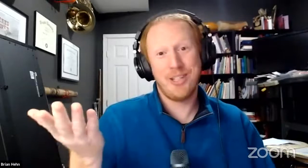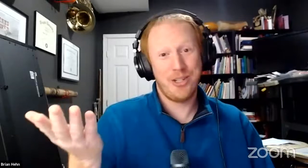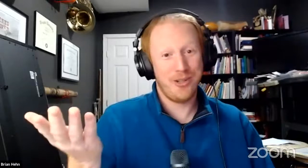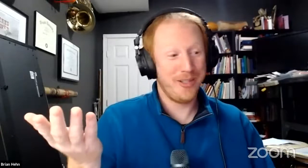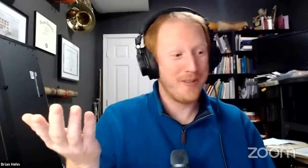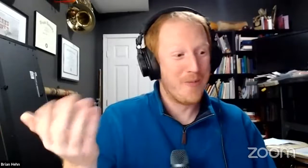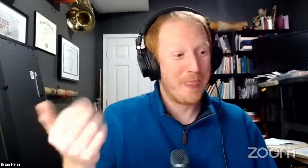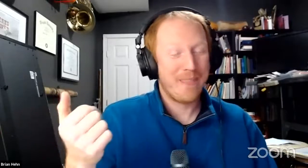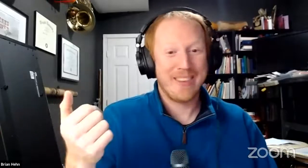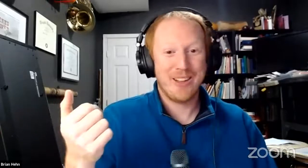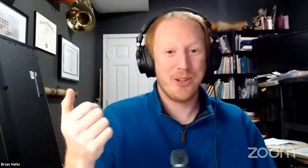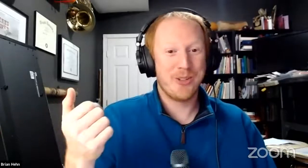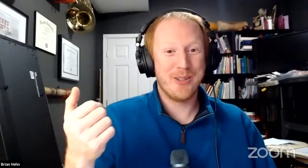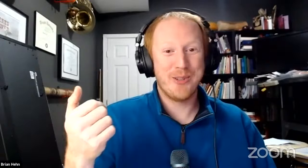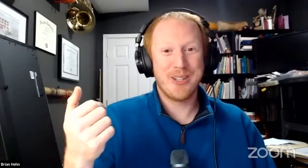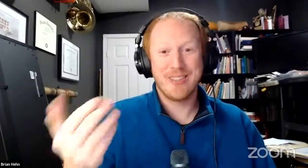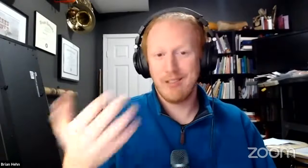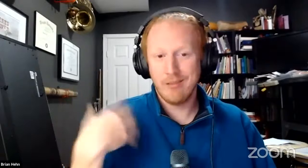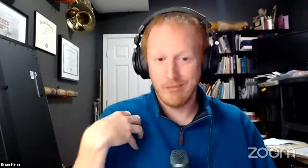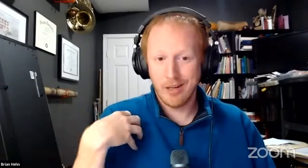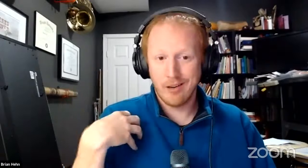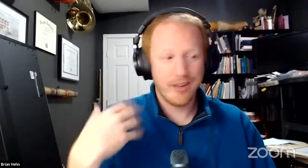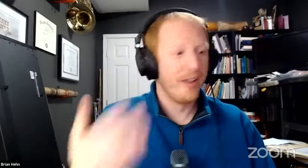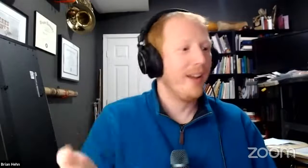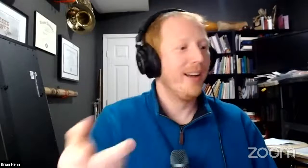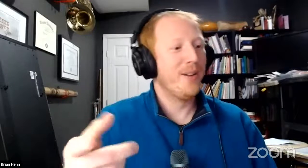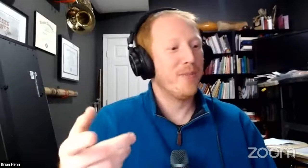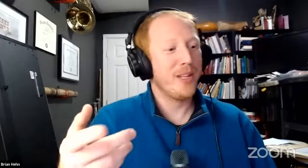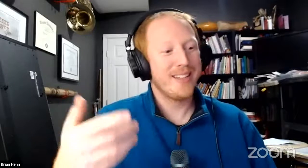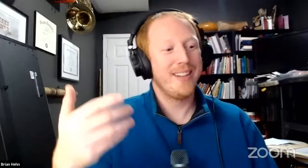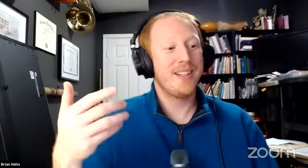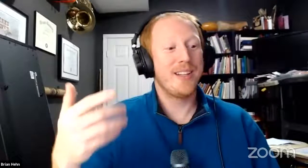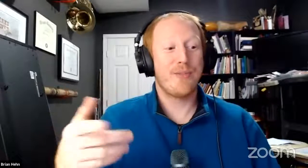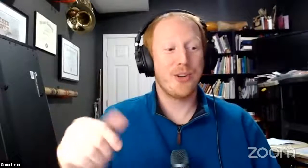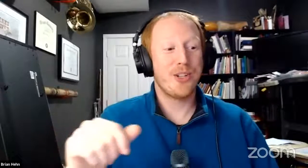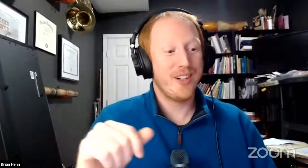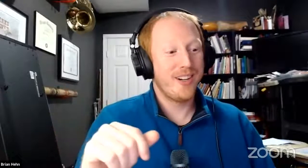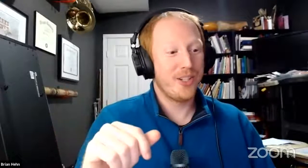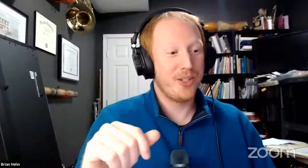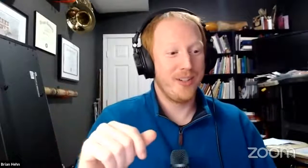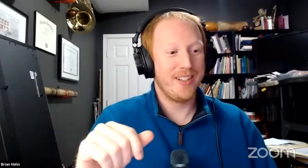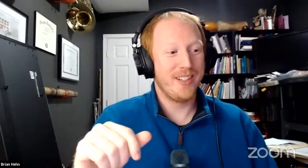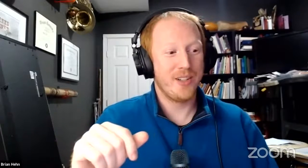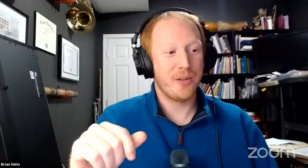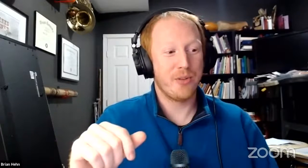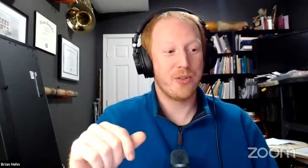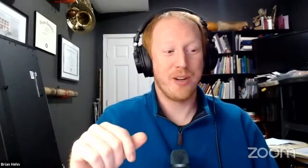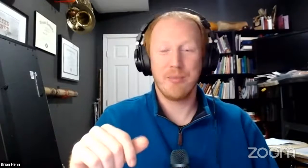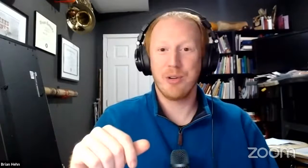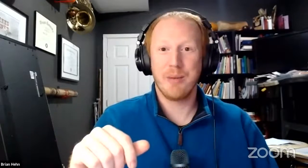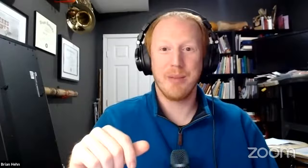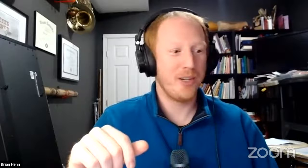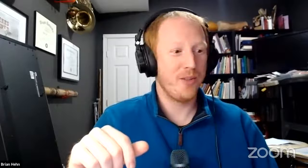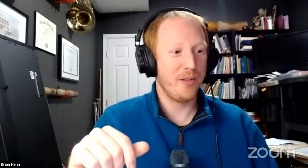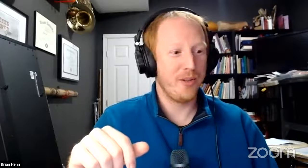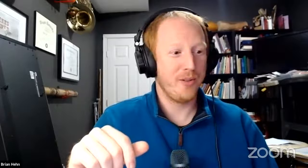make you virus-free, virus-free. And God bless you and make you